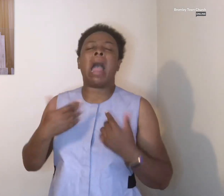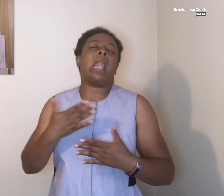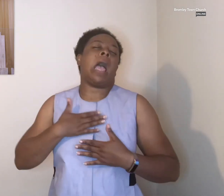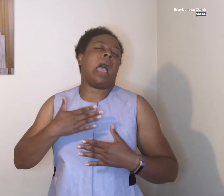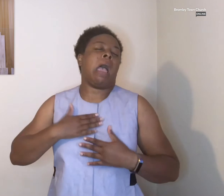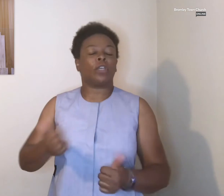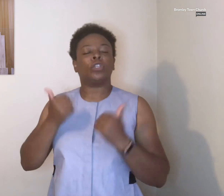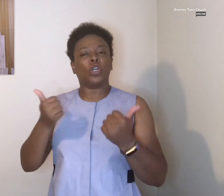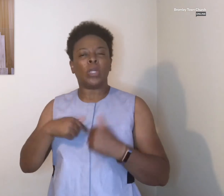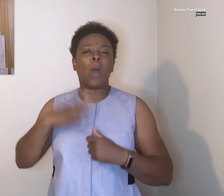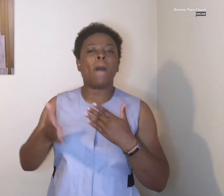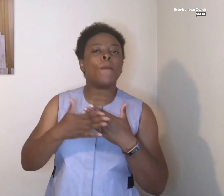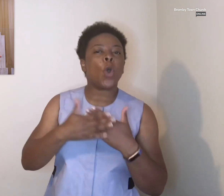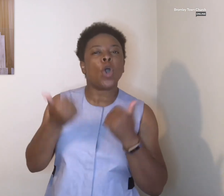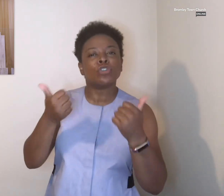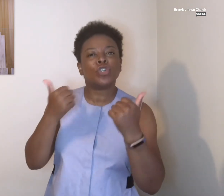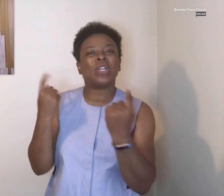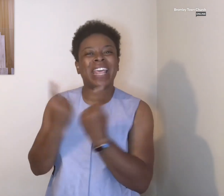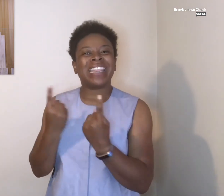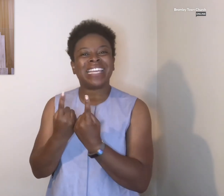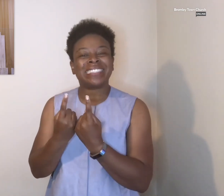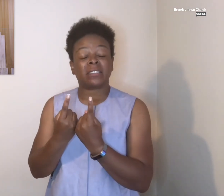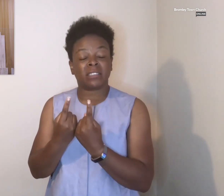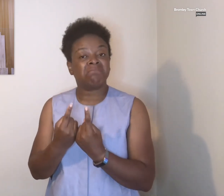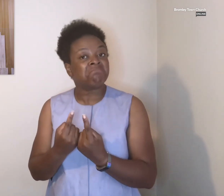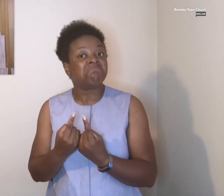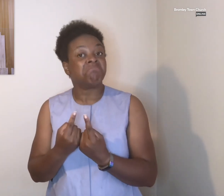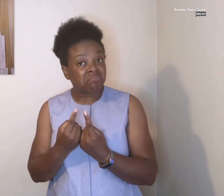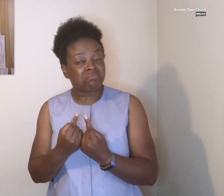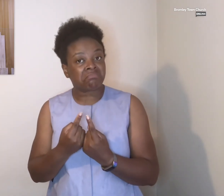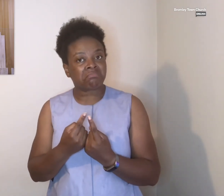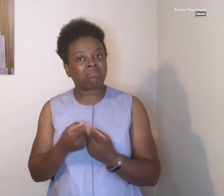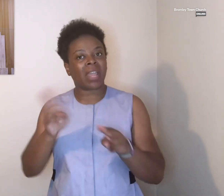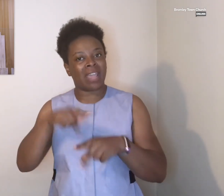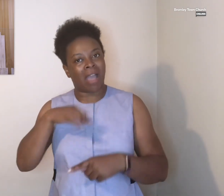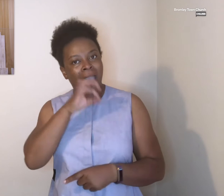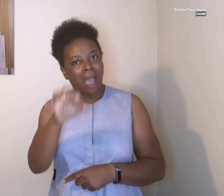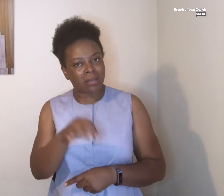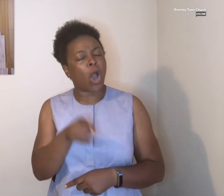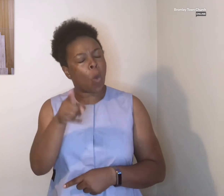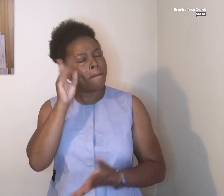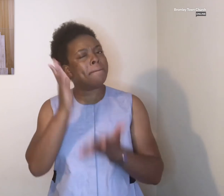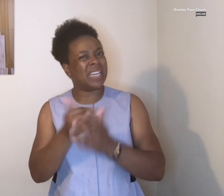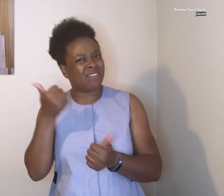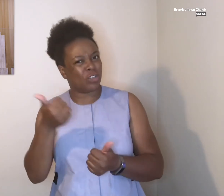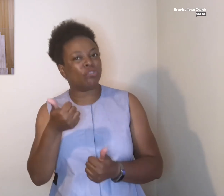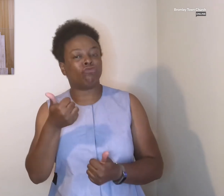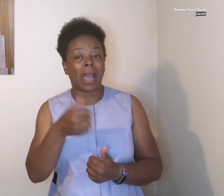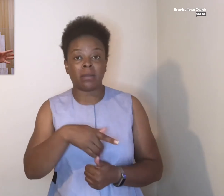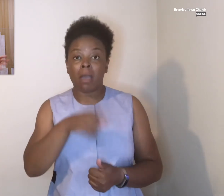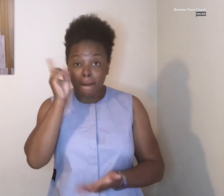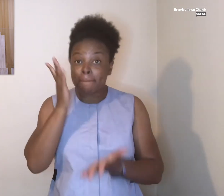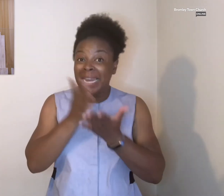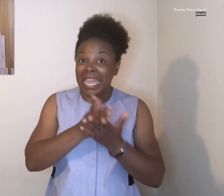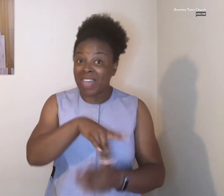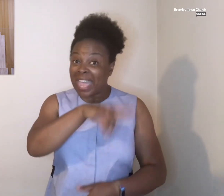want more things that are good. And equally, if I was to say to you, well, you believe in good, do you believe in evil? And they would say,